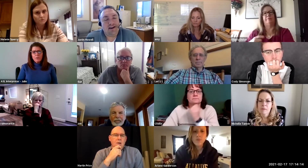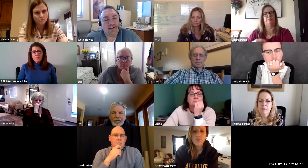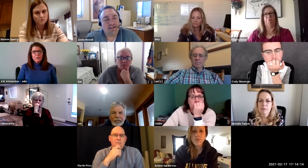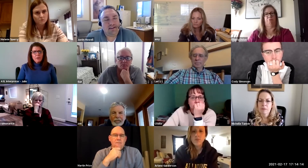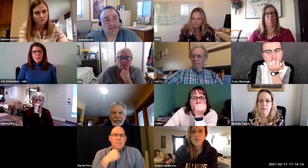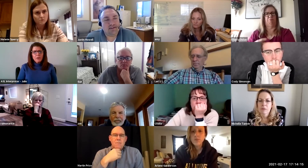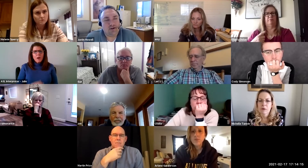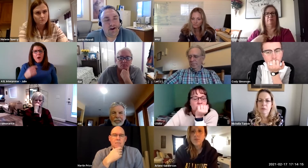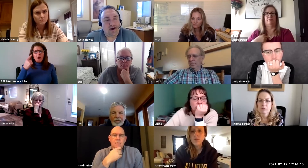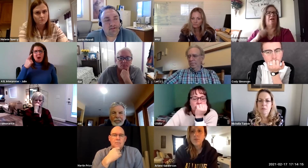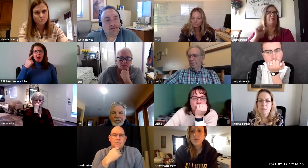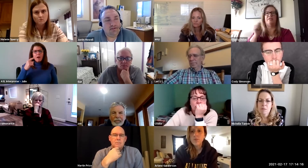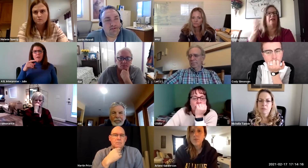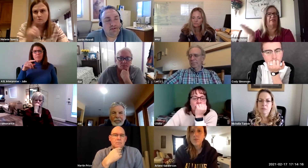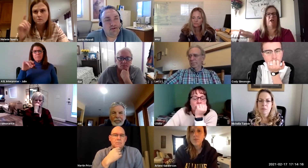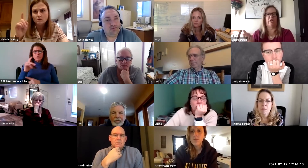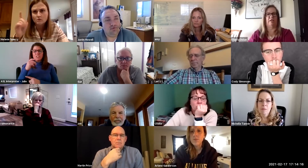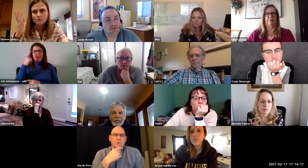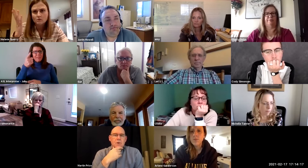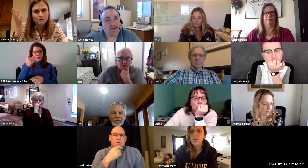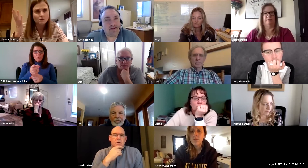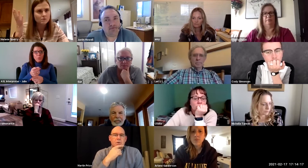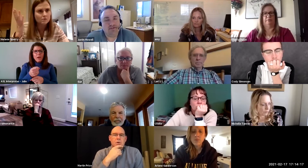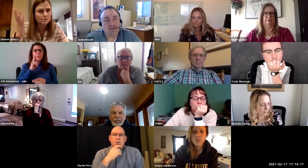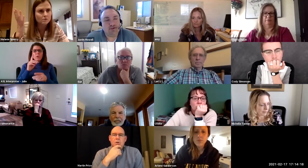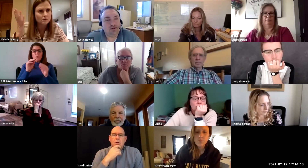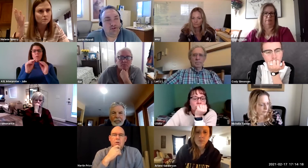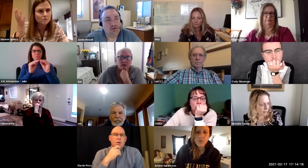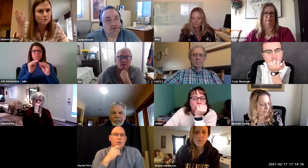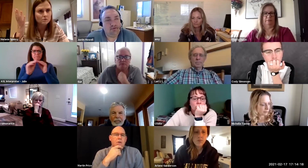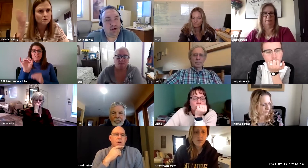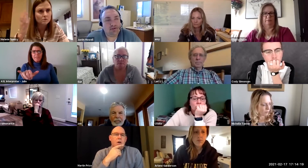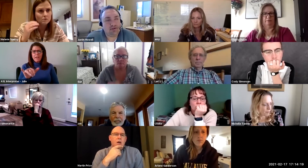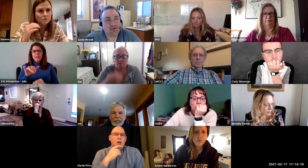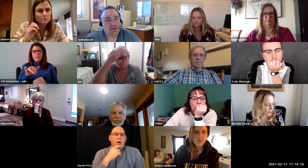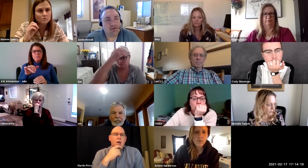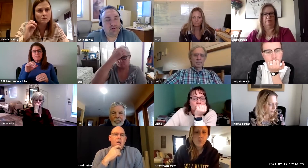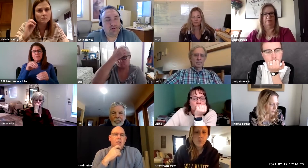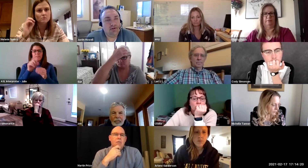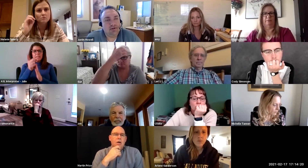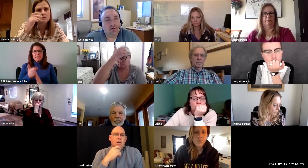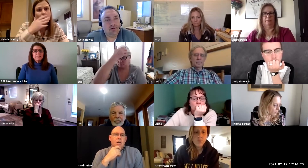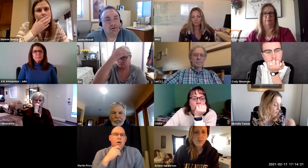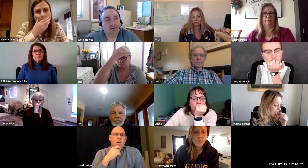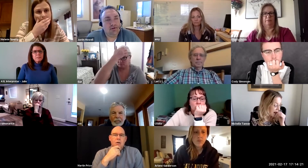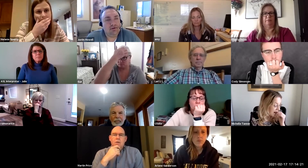I think that's correct, and we'll make that revision to the minutes.